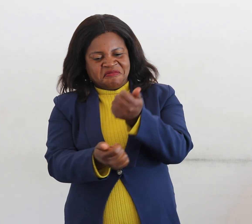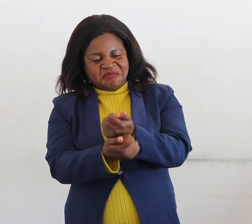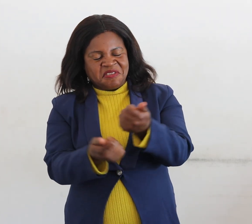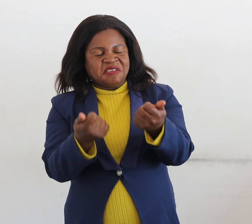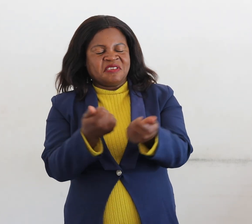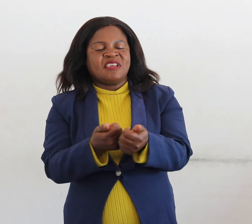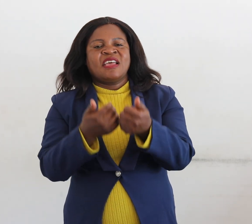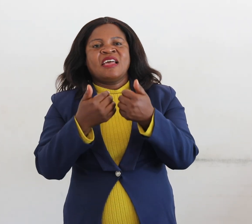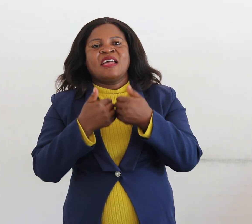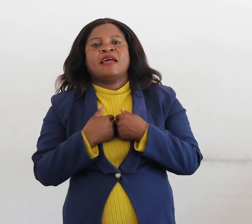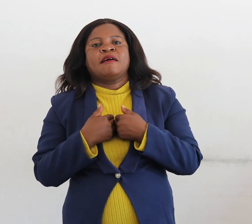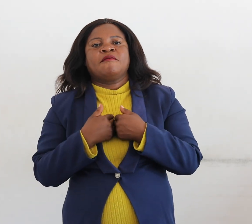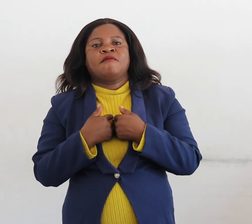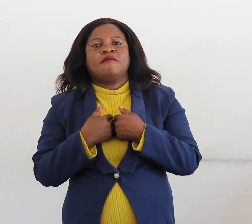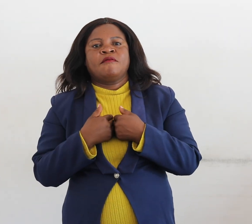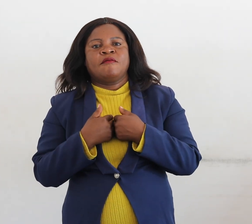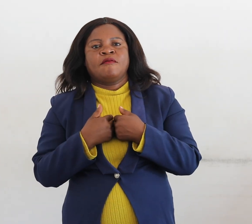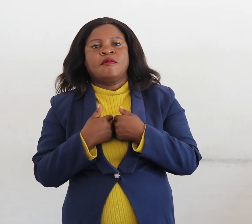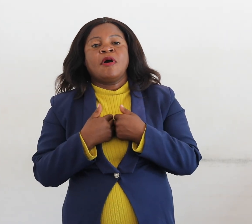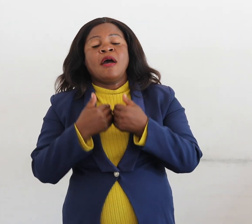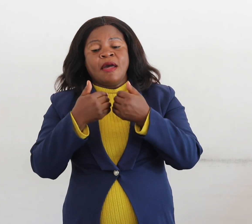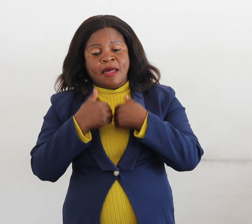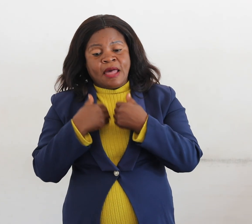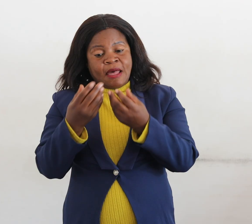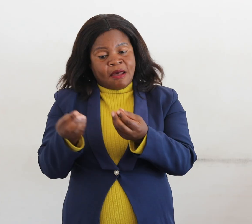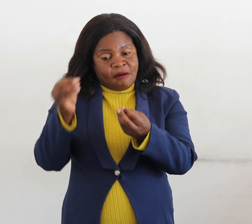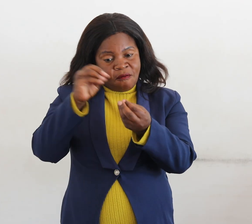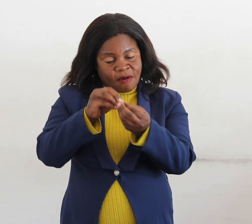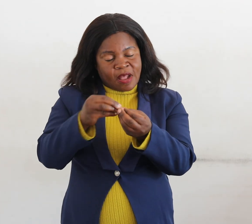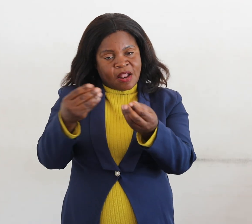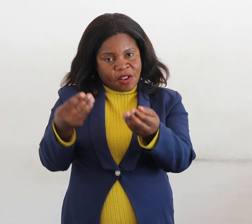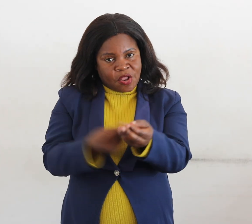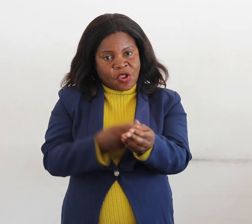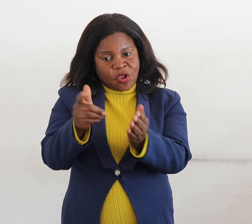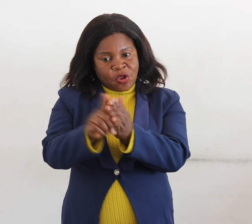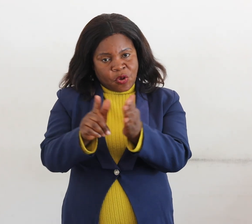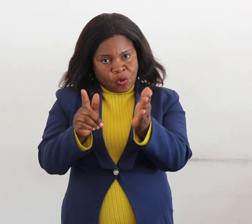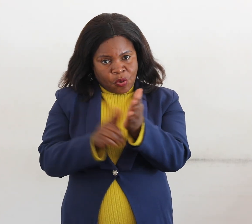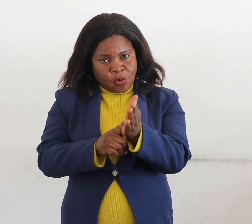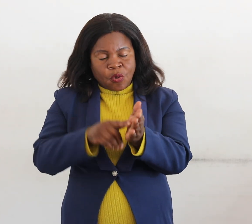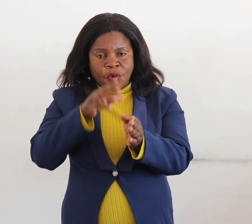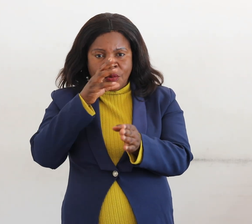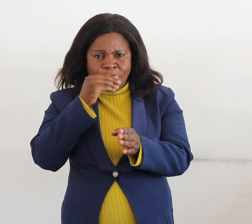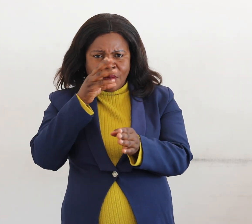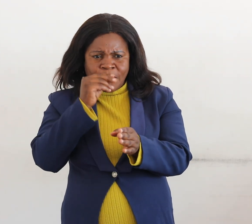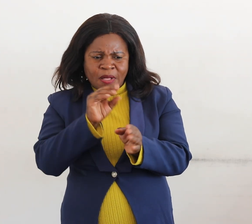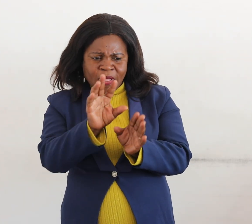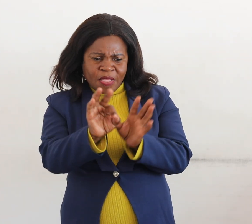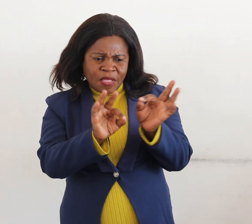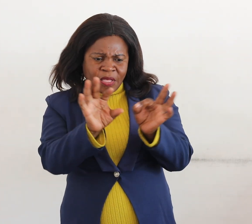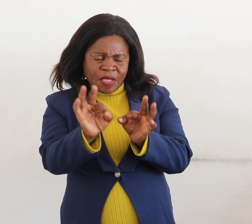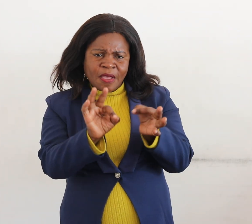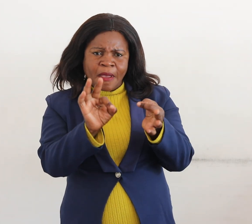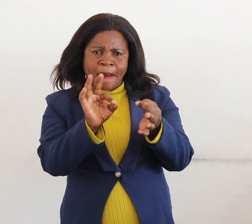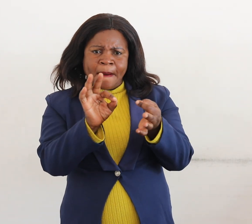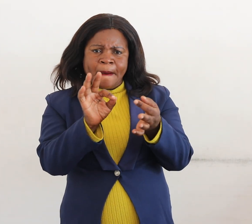adding a new provision providing that a nomination paper and affidavit must